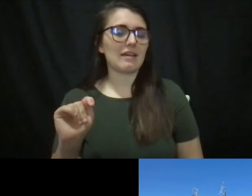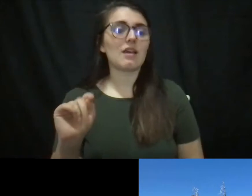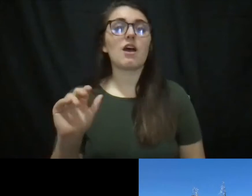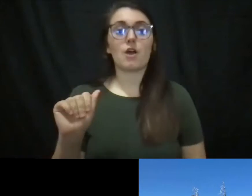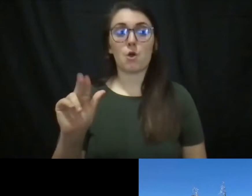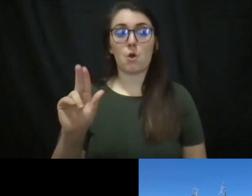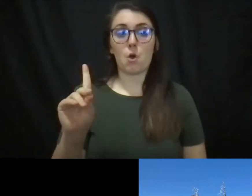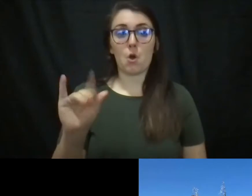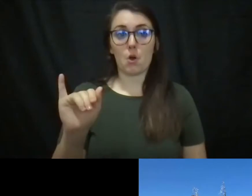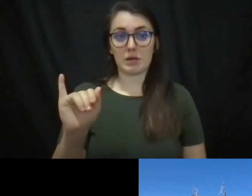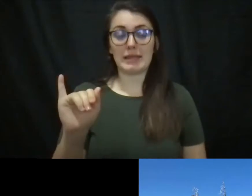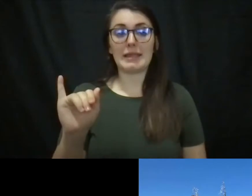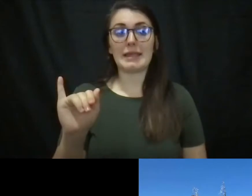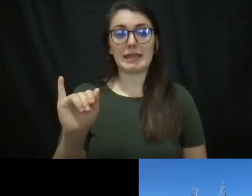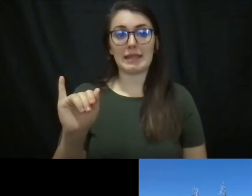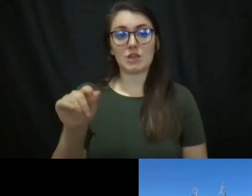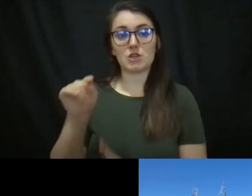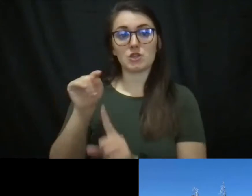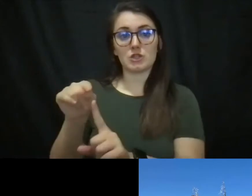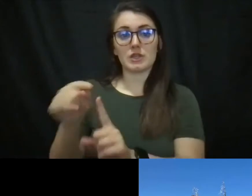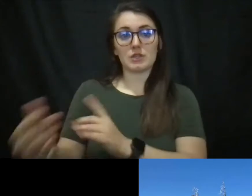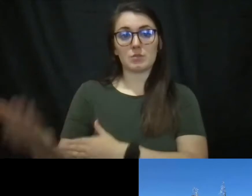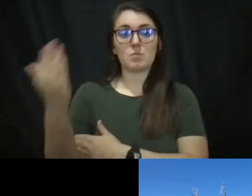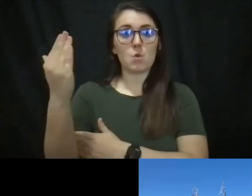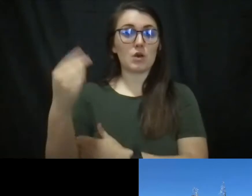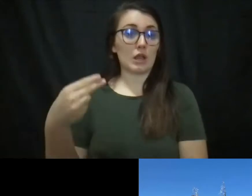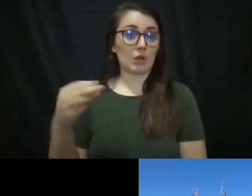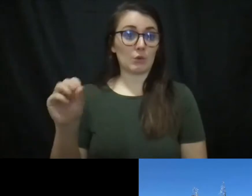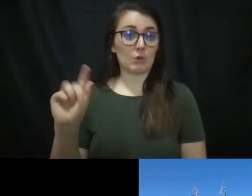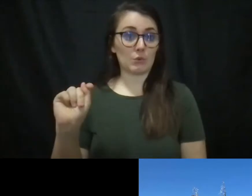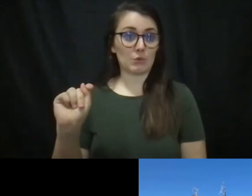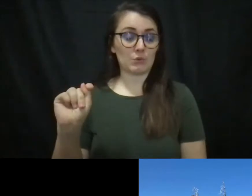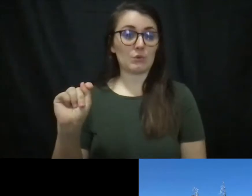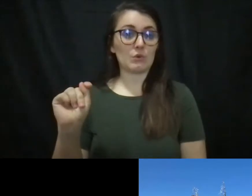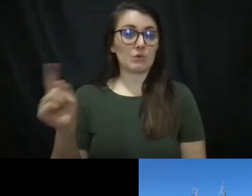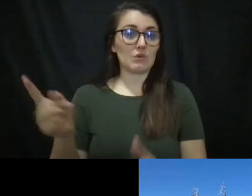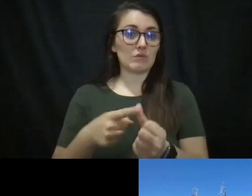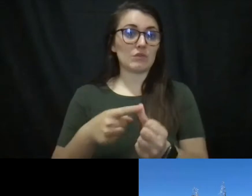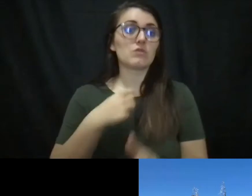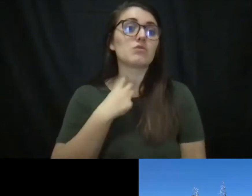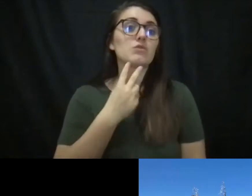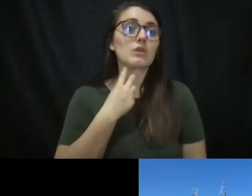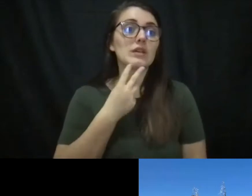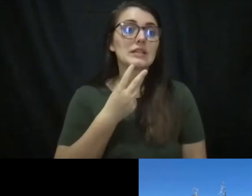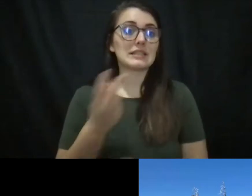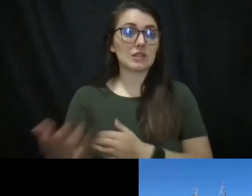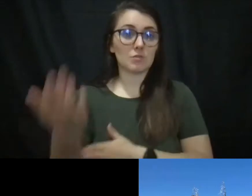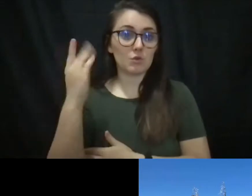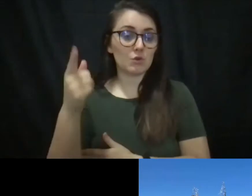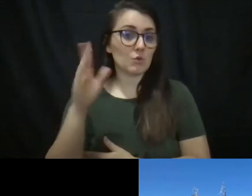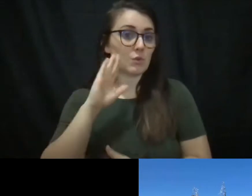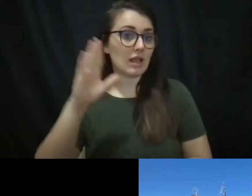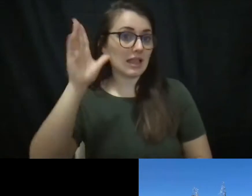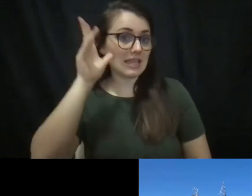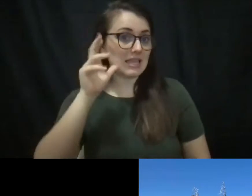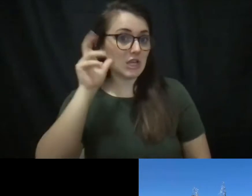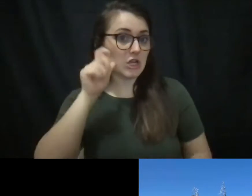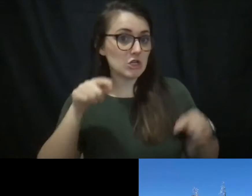is, she's a morning edition host. She is one of the first voices that you're going to hear during the